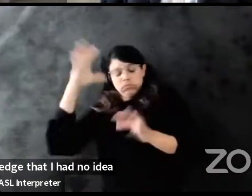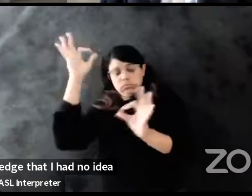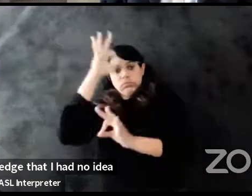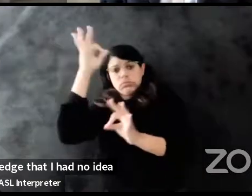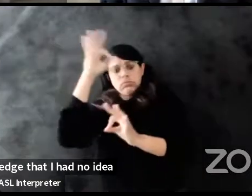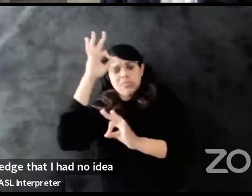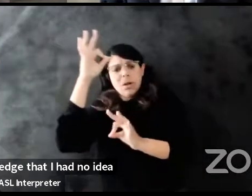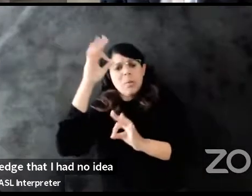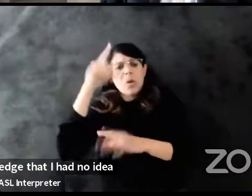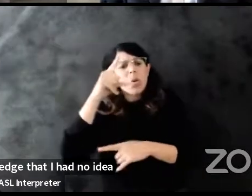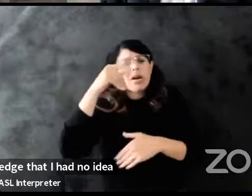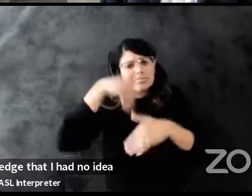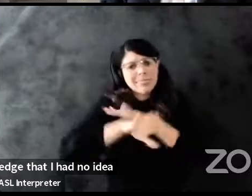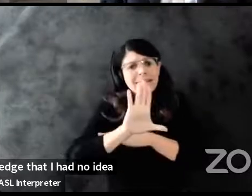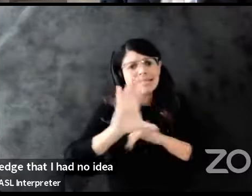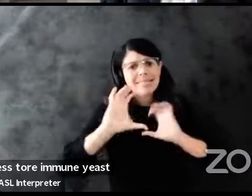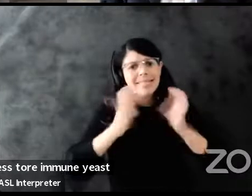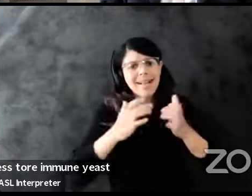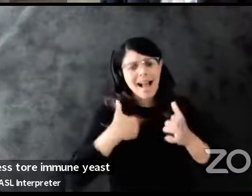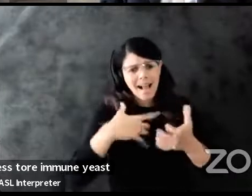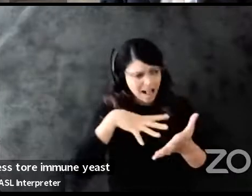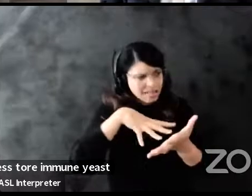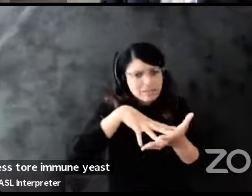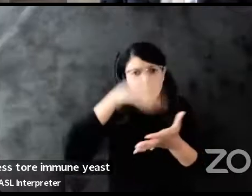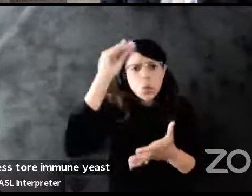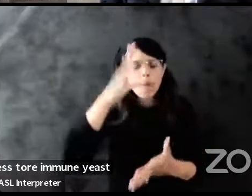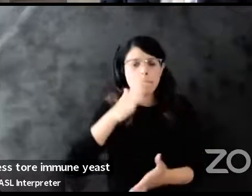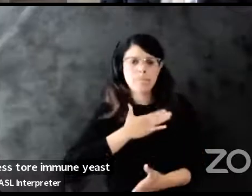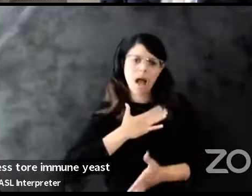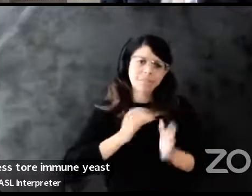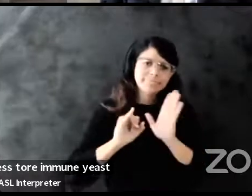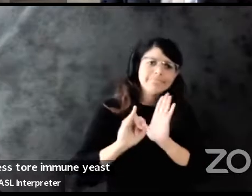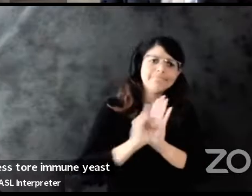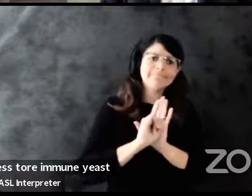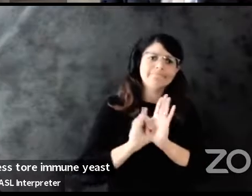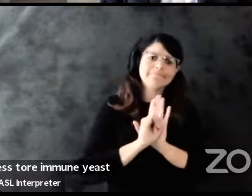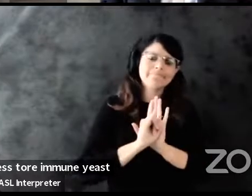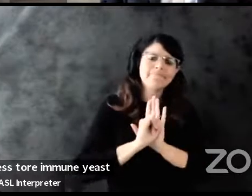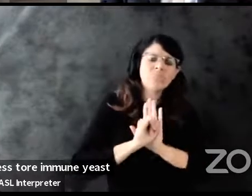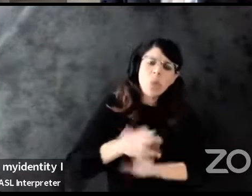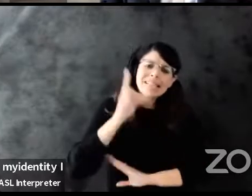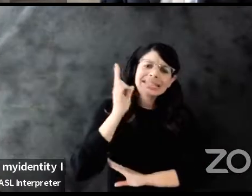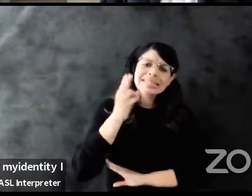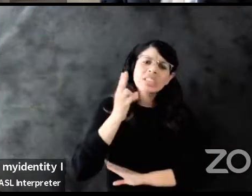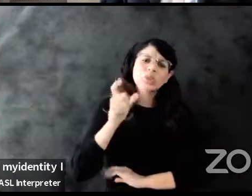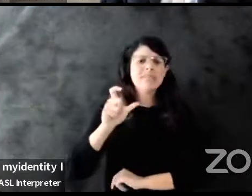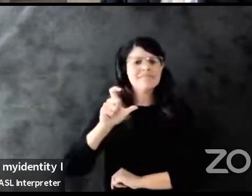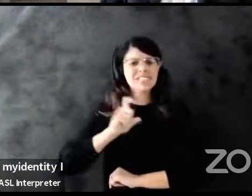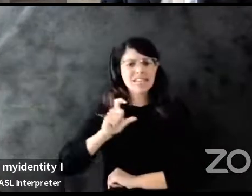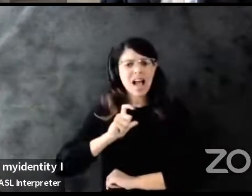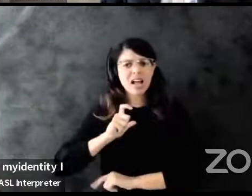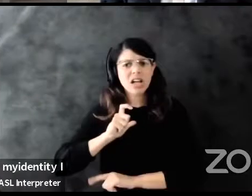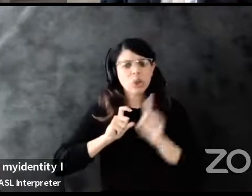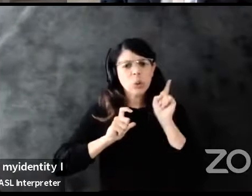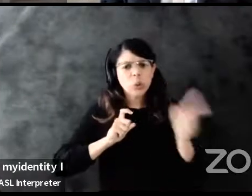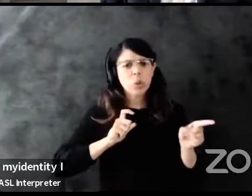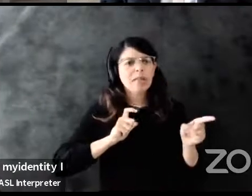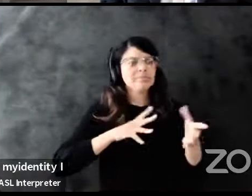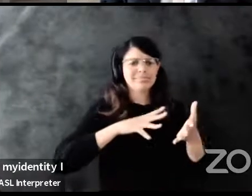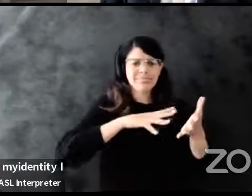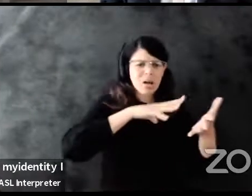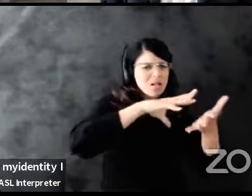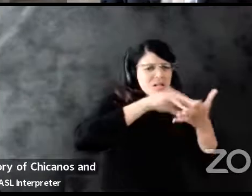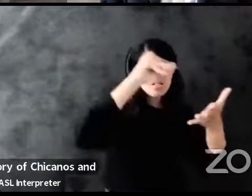learned about, you know, the history of Chicanos and you know, like learning about the Young Lords and, you know, all these